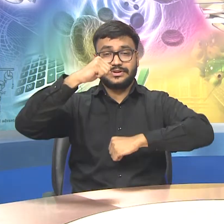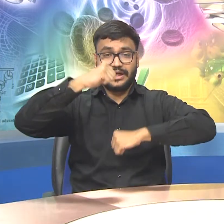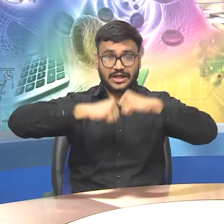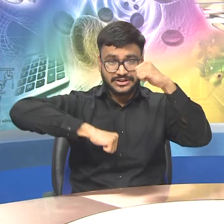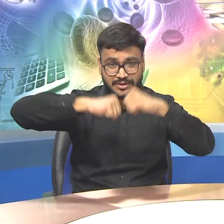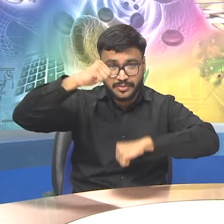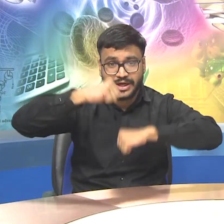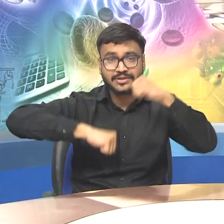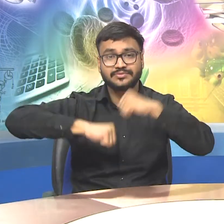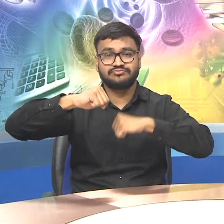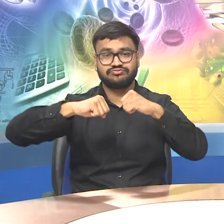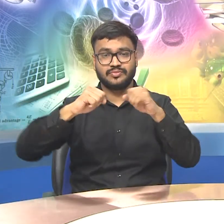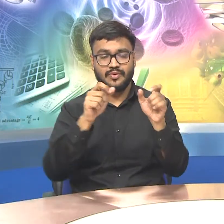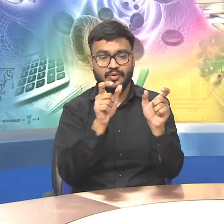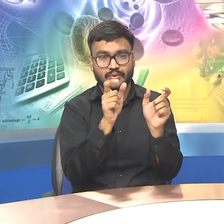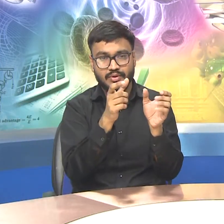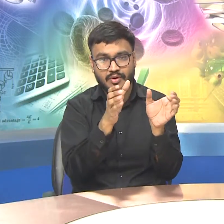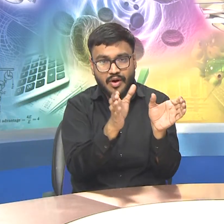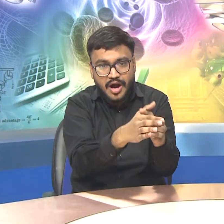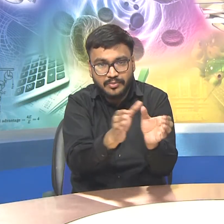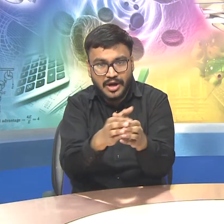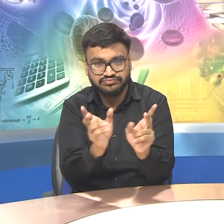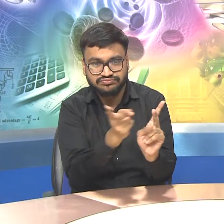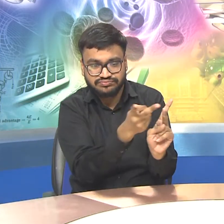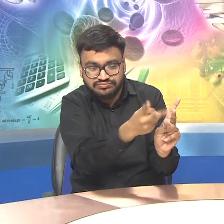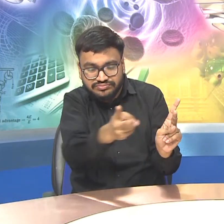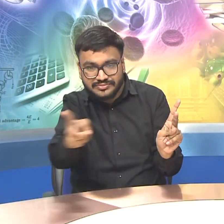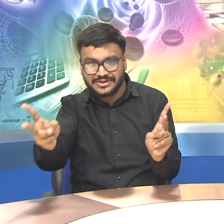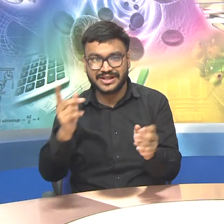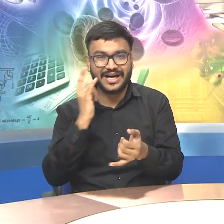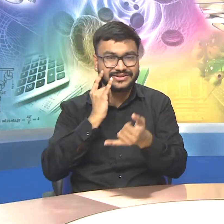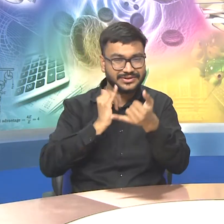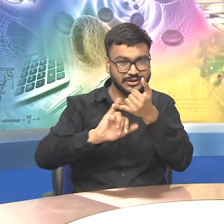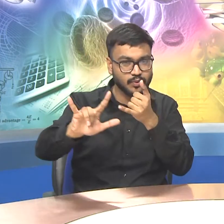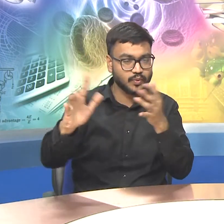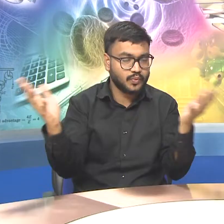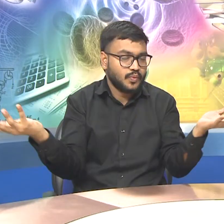Now we will look the ISL word level structures.